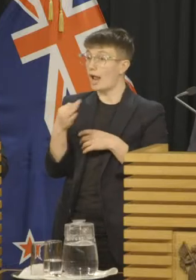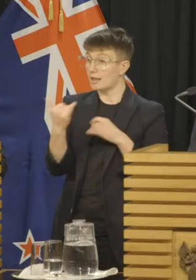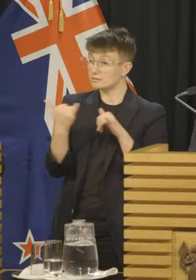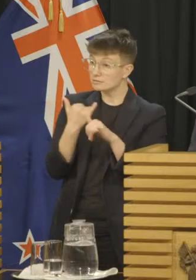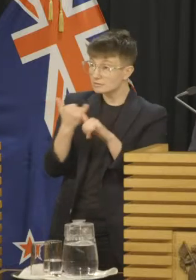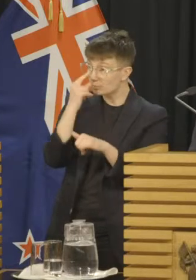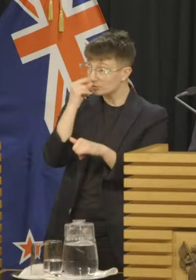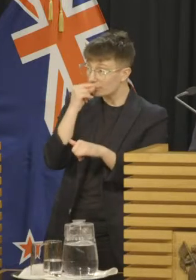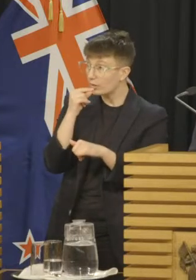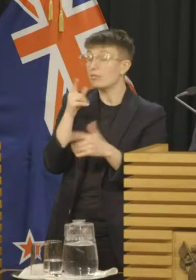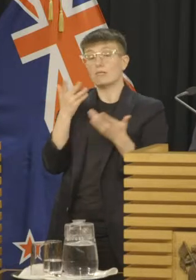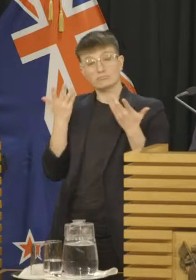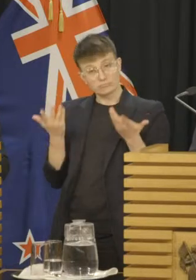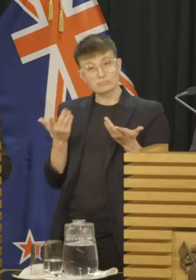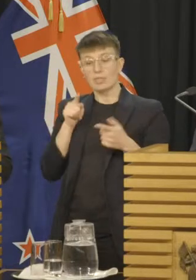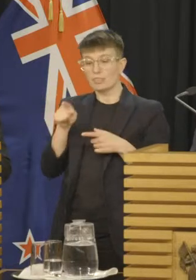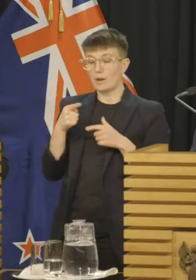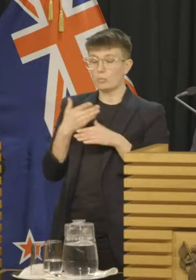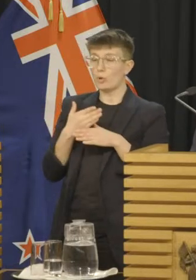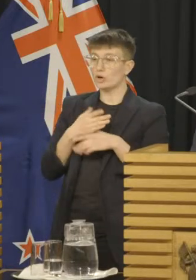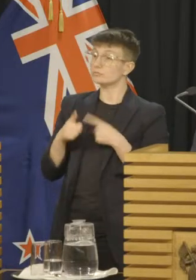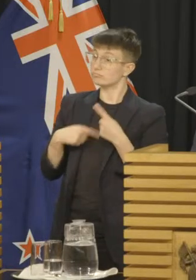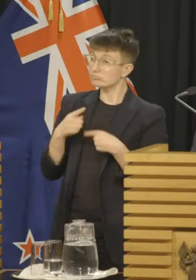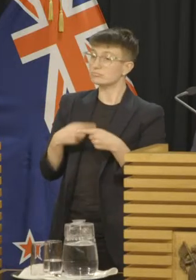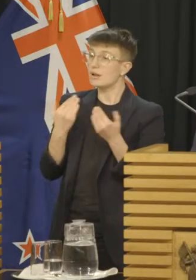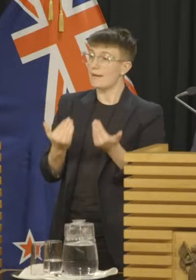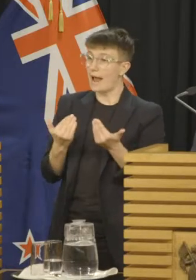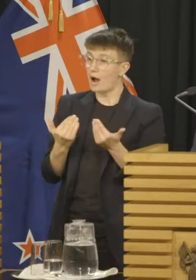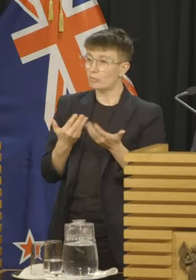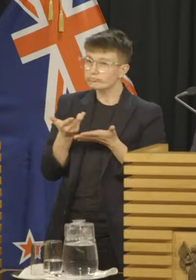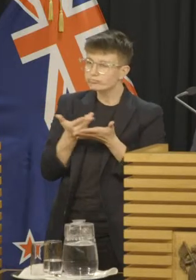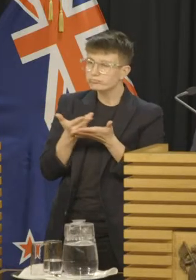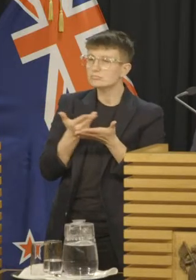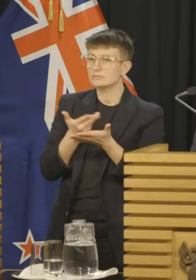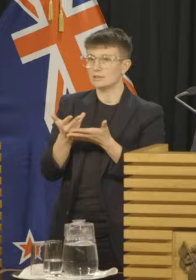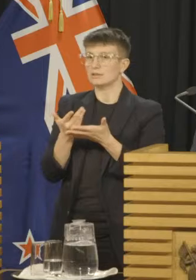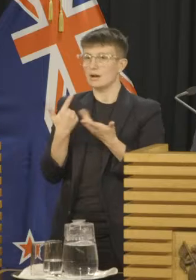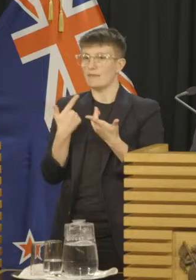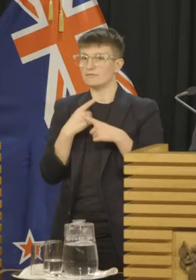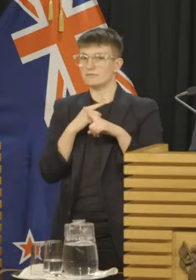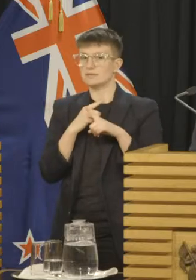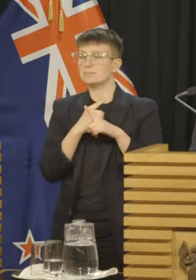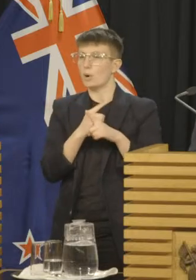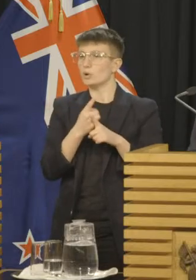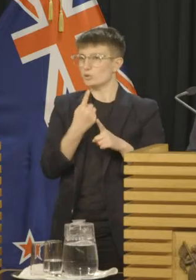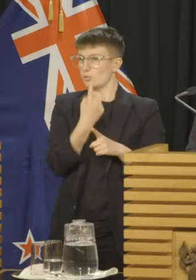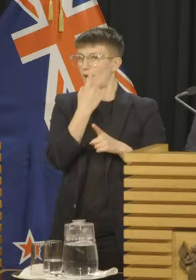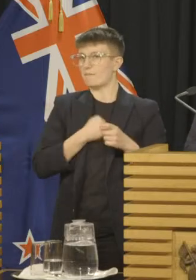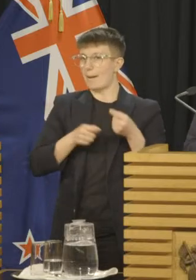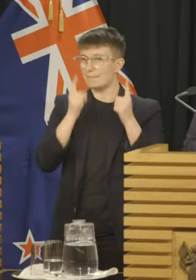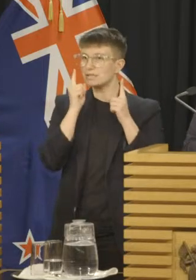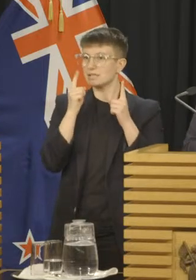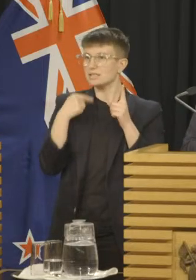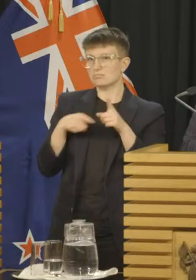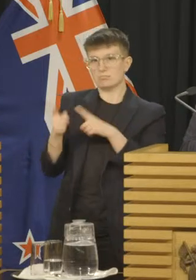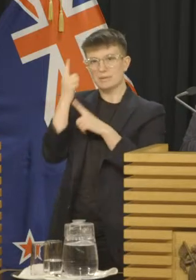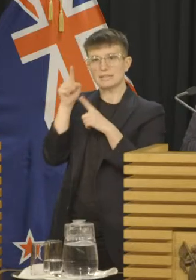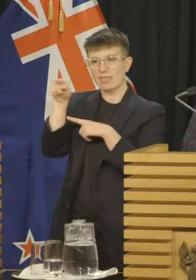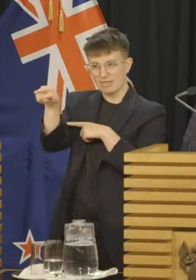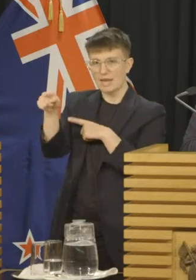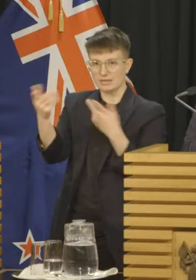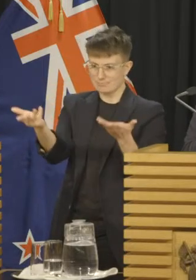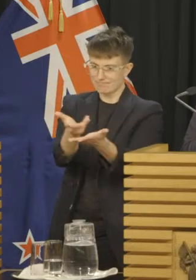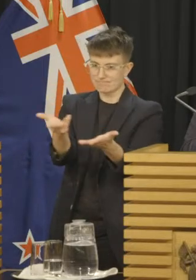said, I'd spoken to Prime Minister Puna, said that Cabinet has mandated officials to do that work, and that's been done, and so they are engaging directly with